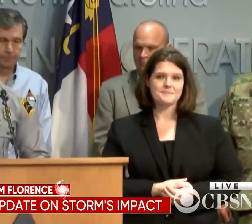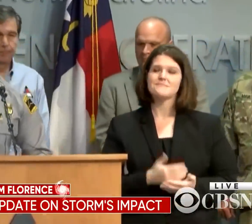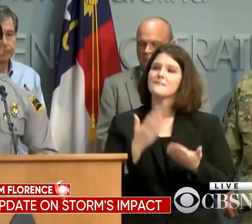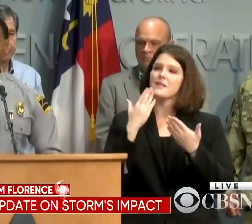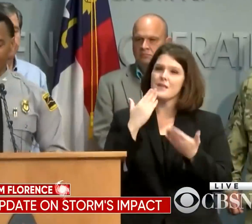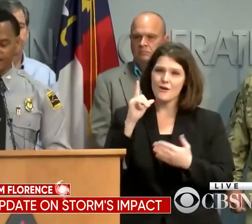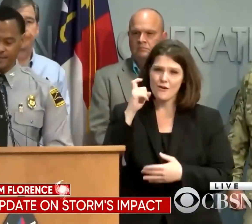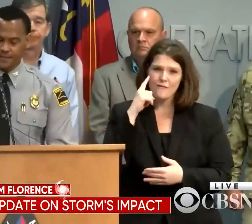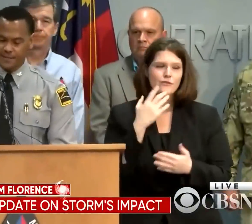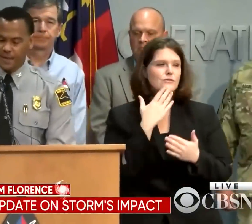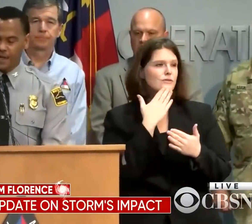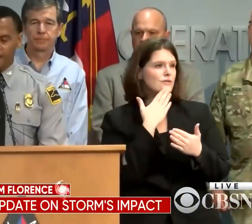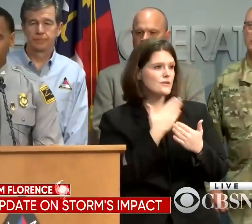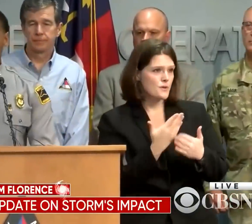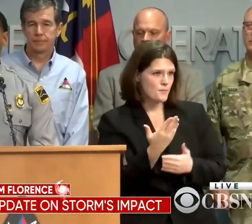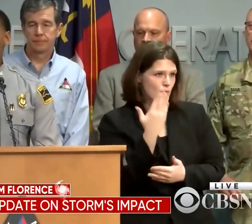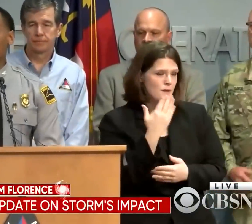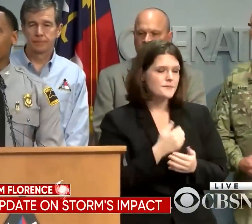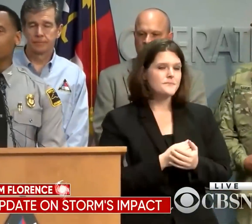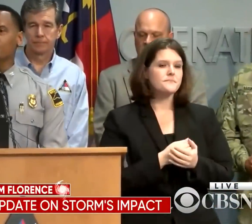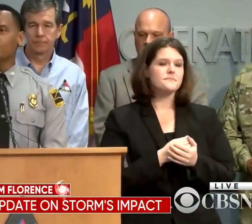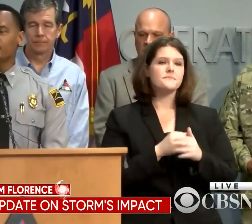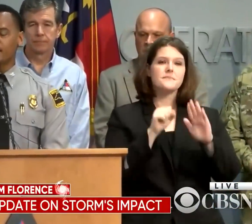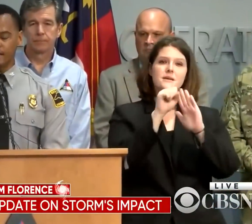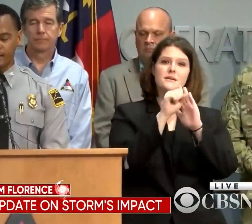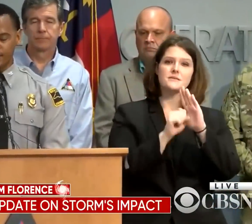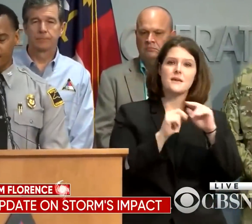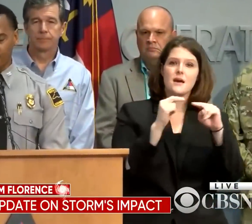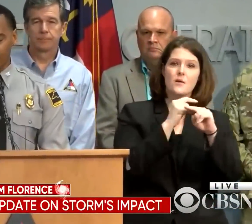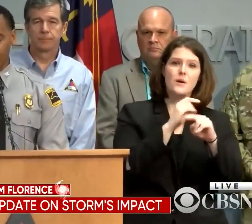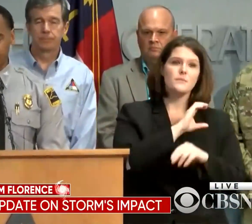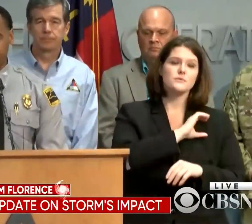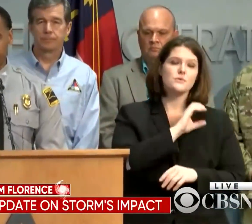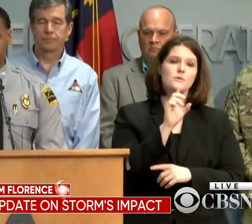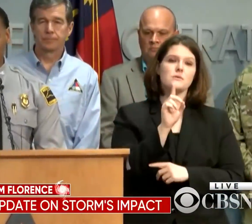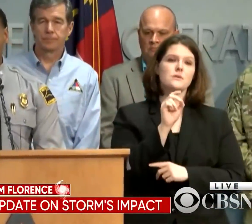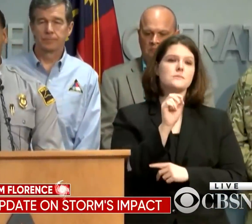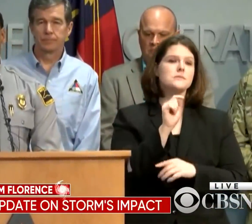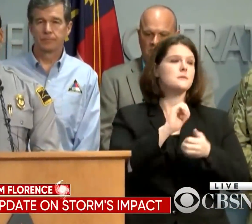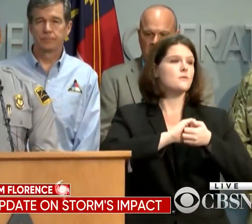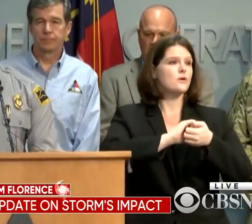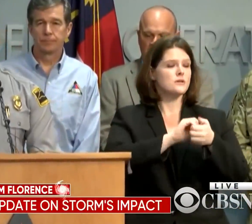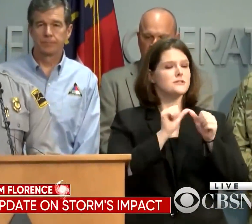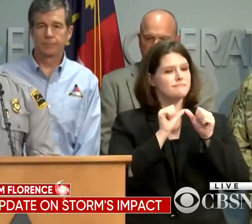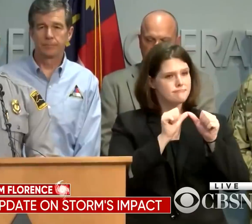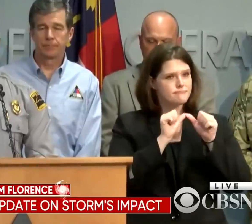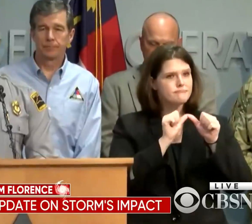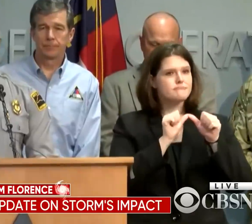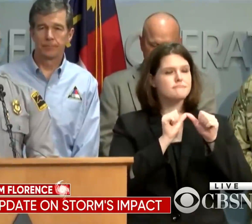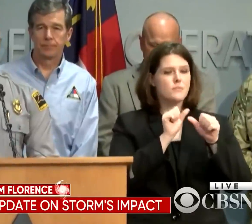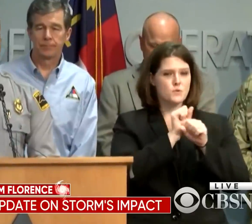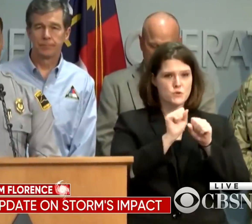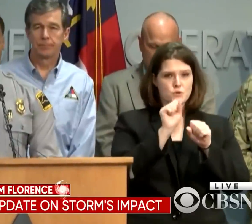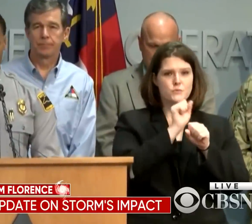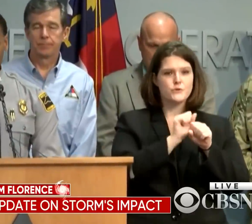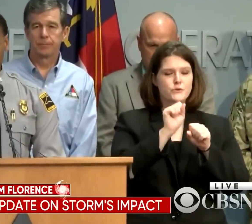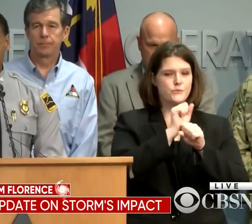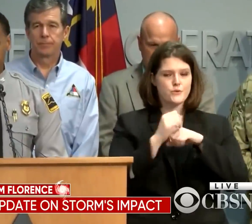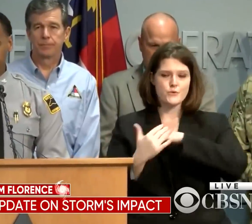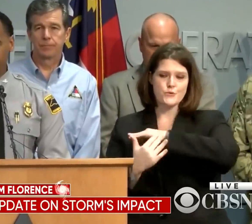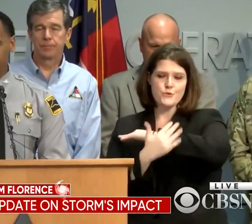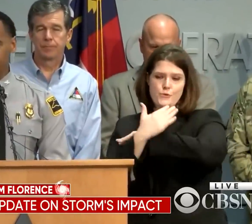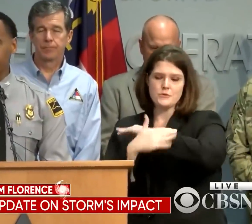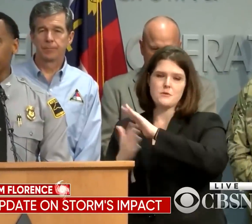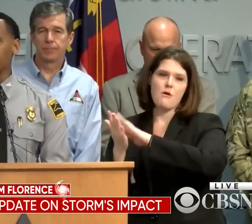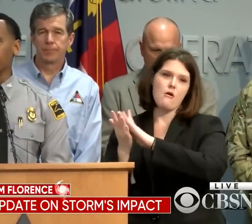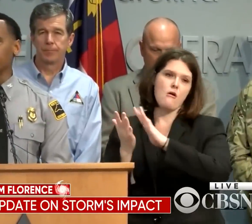Thank you, Governor. Good morning. The State Highway Patrol and our DOT partners continue to work from the coast to the Piedmont, responding